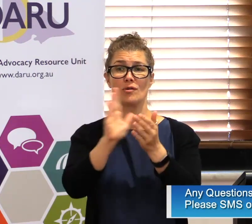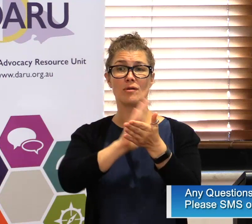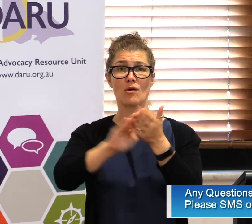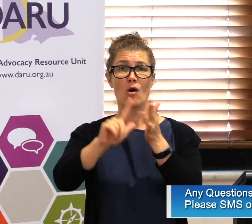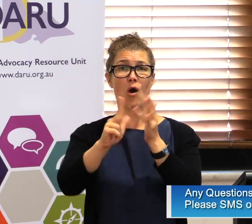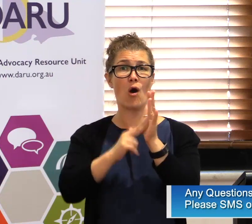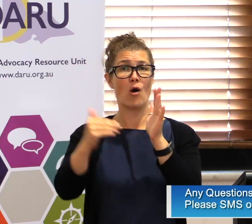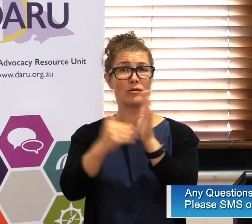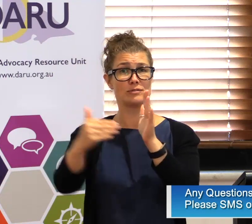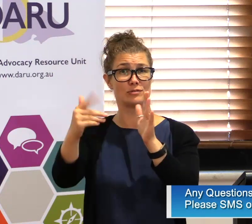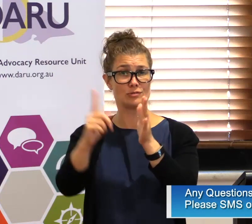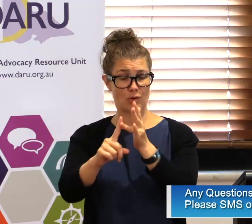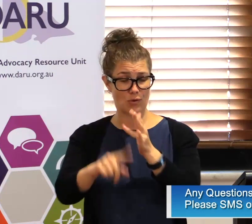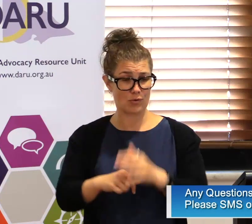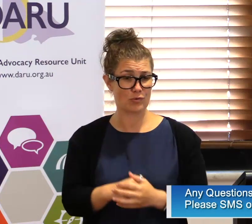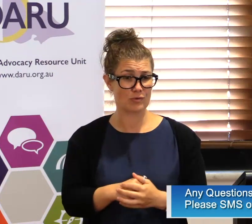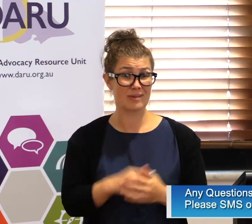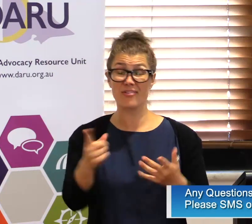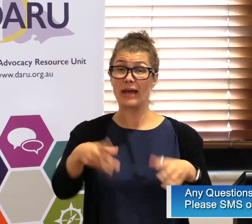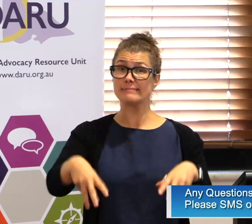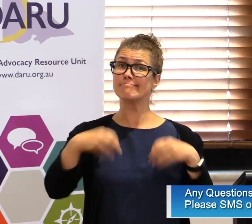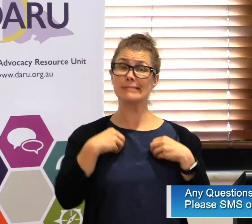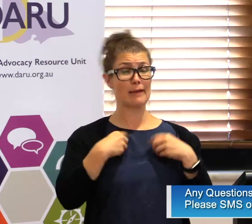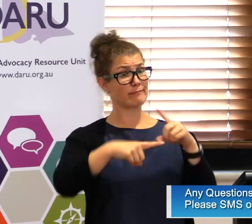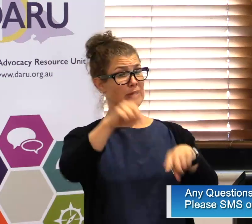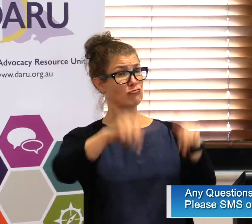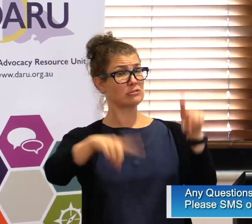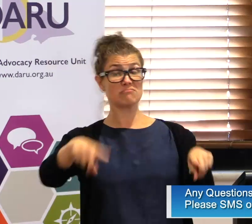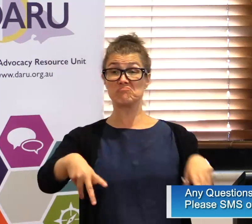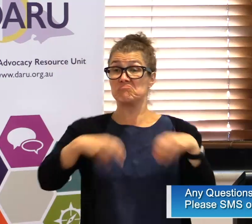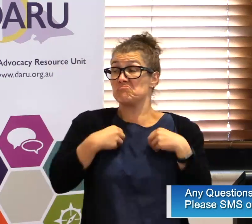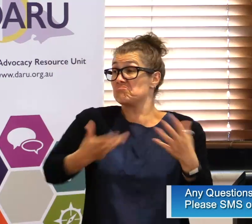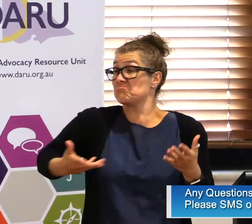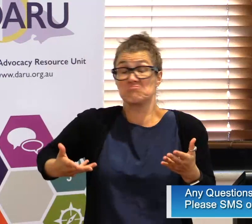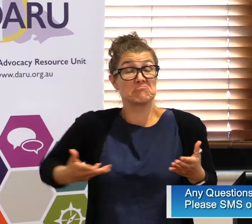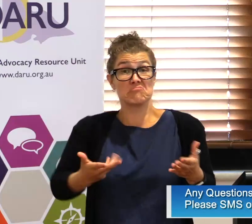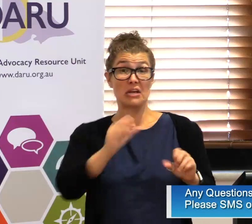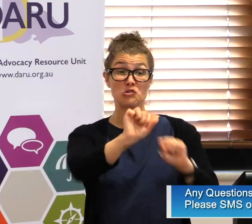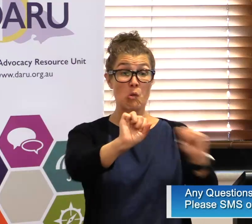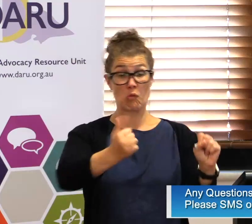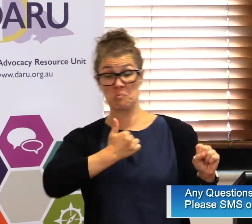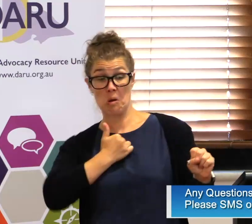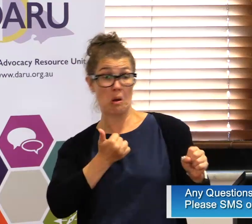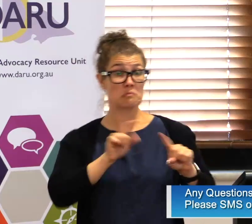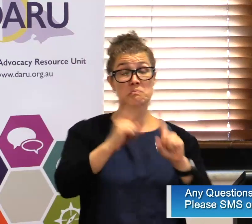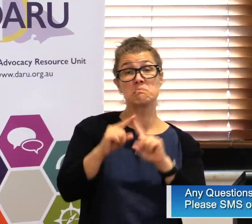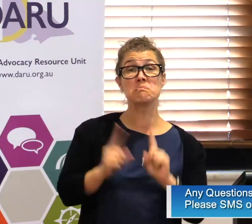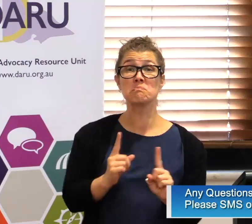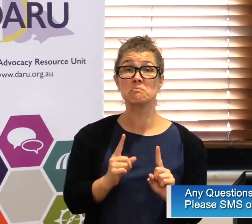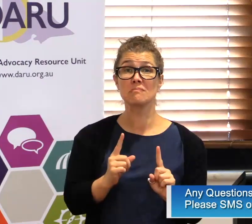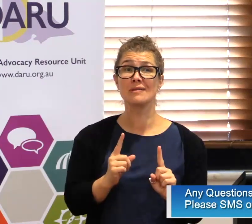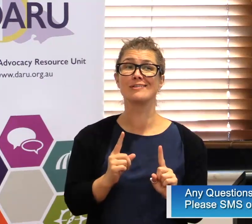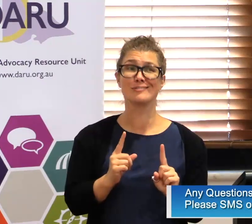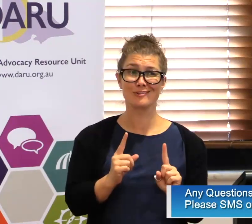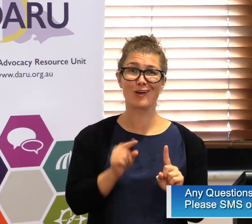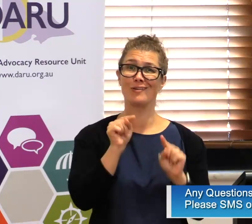we just kind of take all comers. And even that, like I said, in the Western culture that we know now, that was actually what it was like before